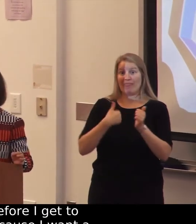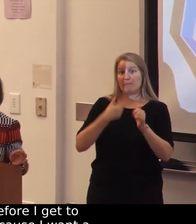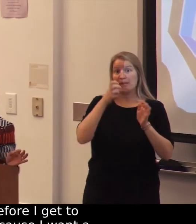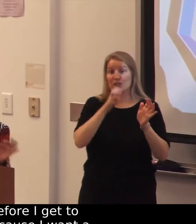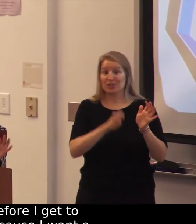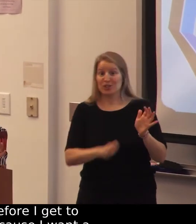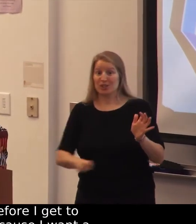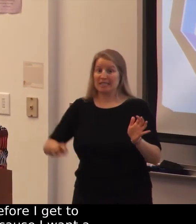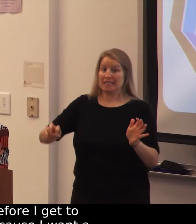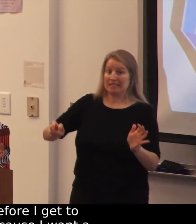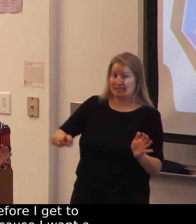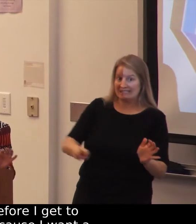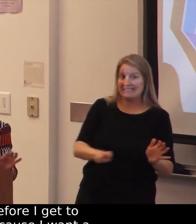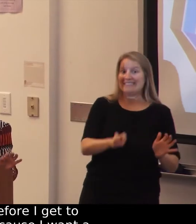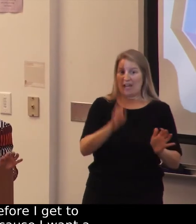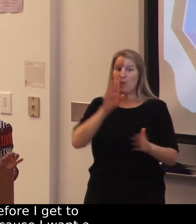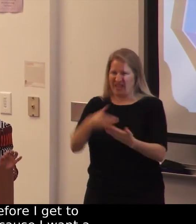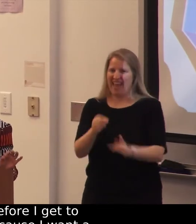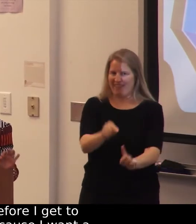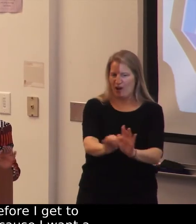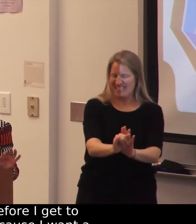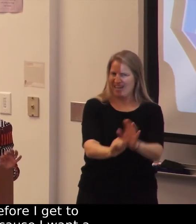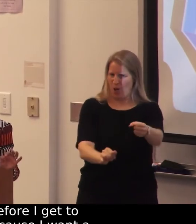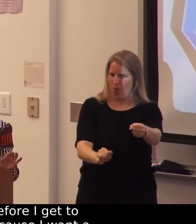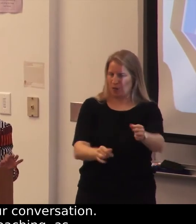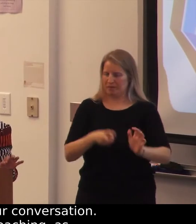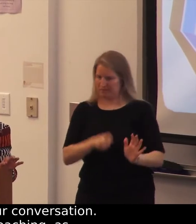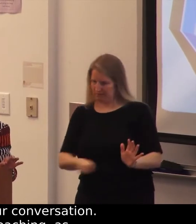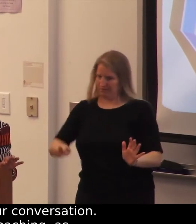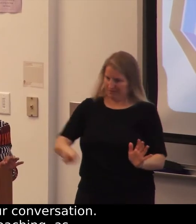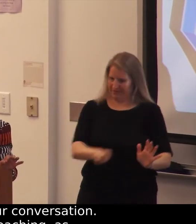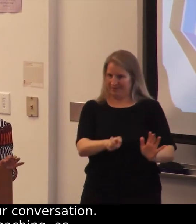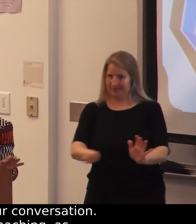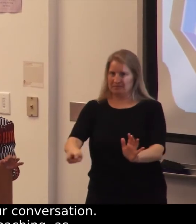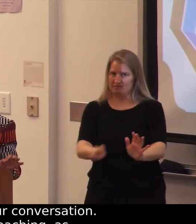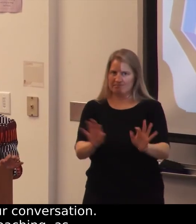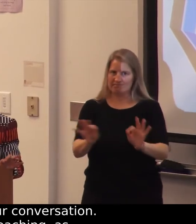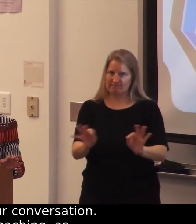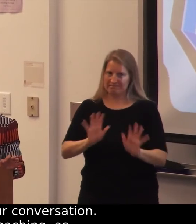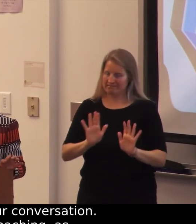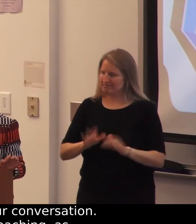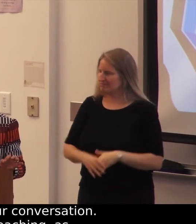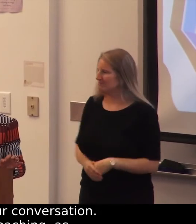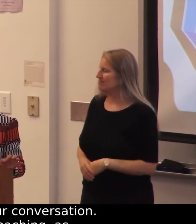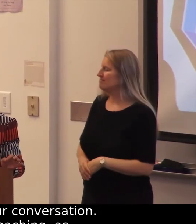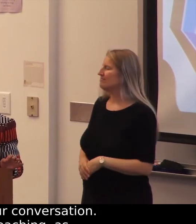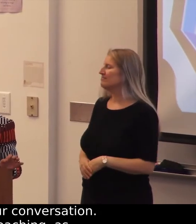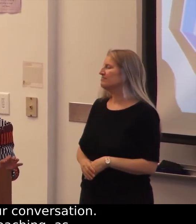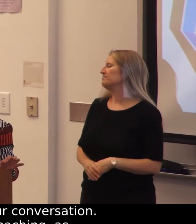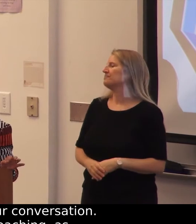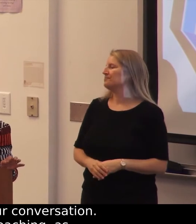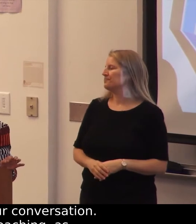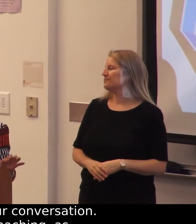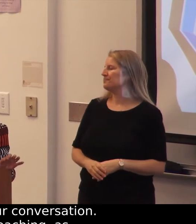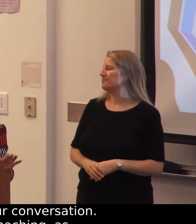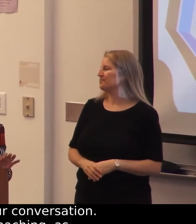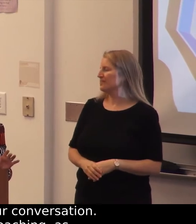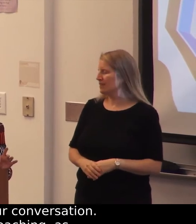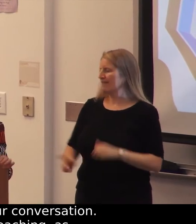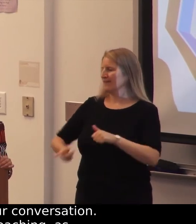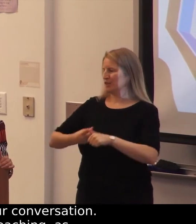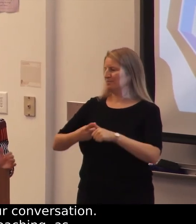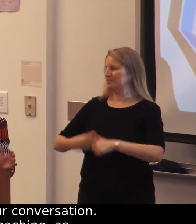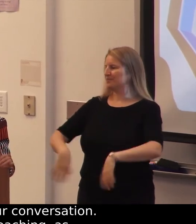before I get to identity, because I want a couple of things to be present in our conversation. So the teaching